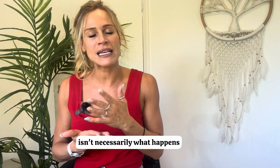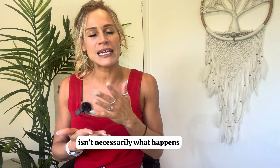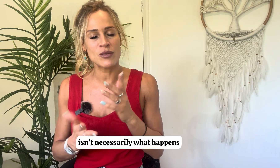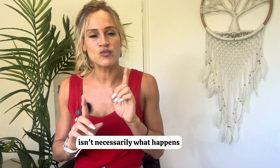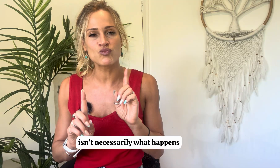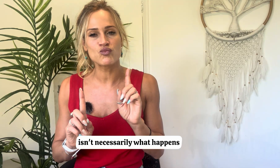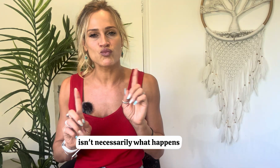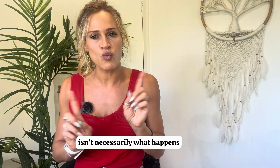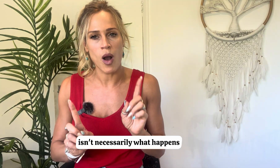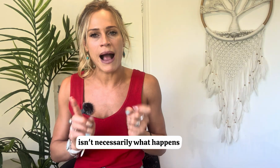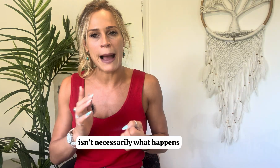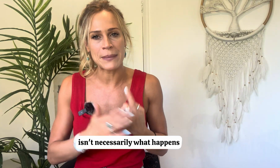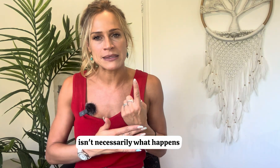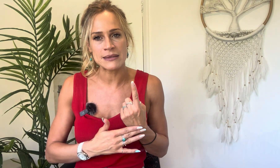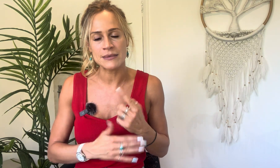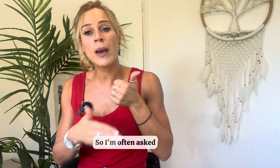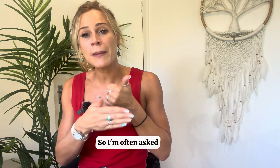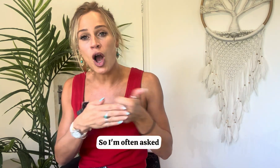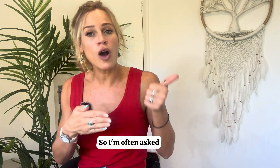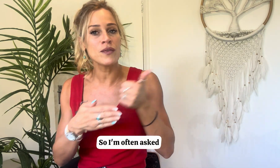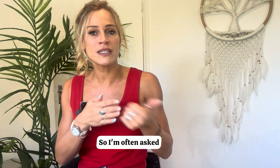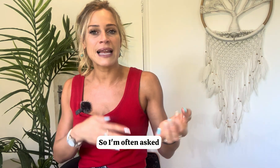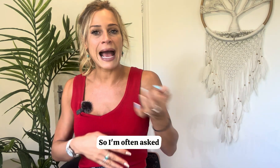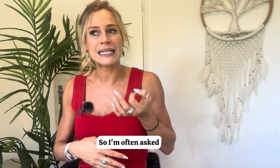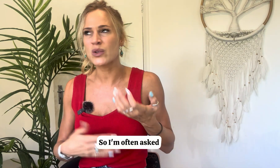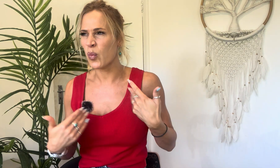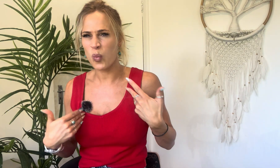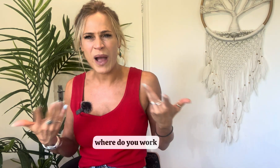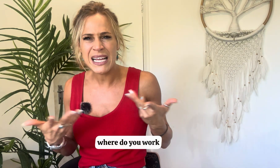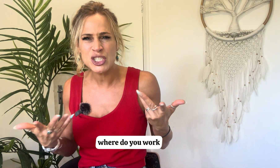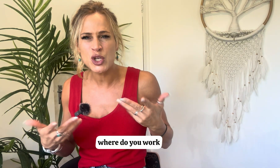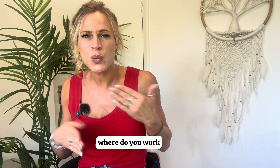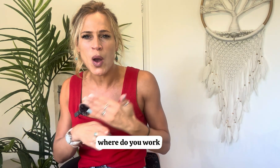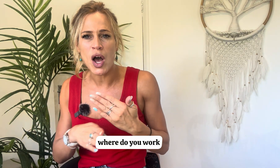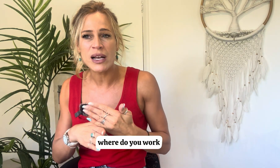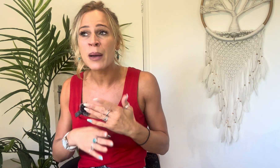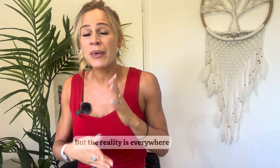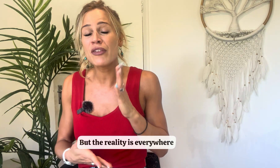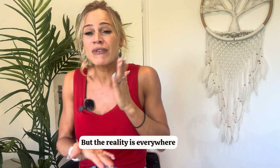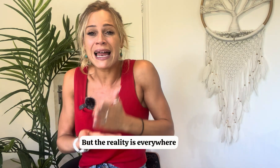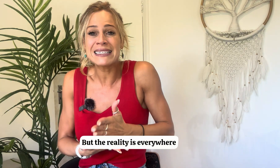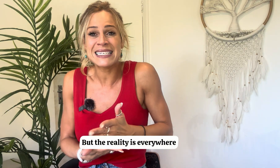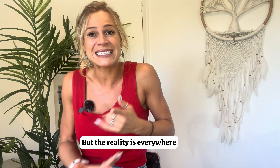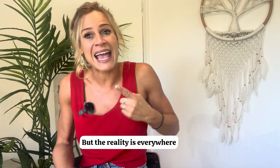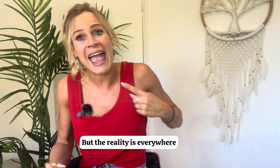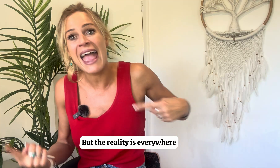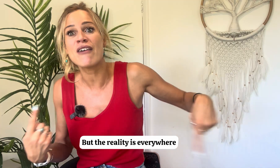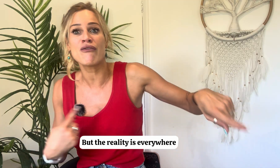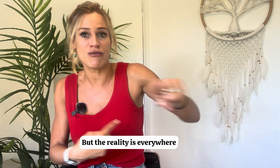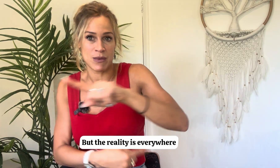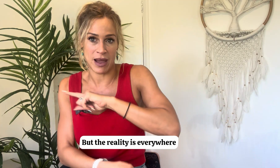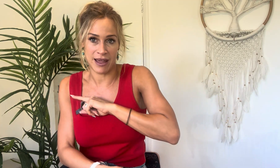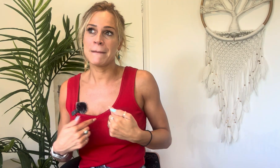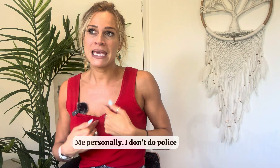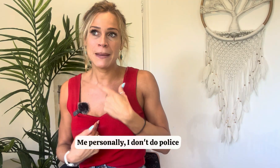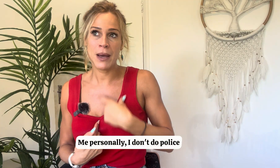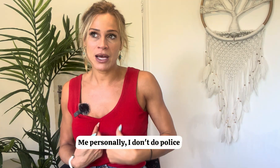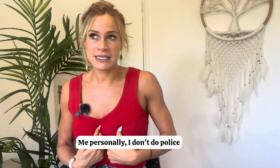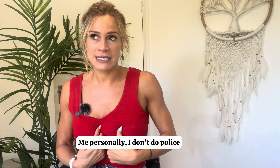necessarily what happens. I'm often asked, where do you work? But the reality is everywhere. Me